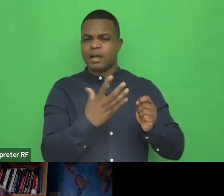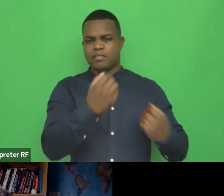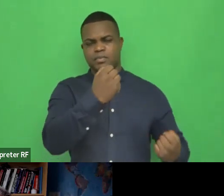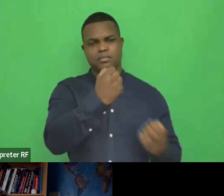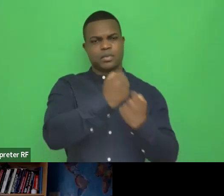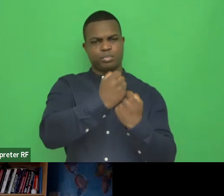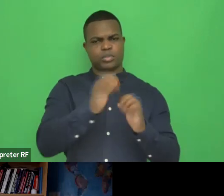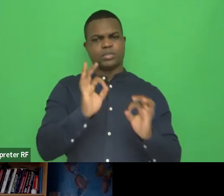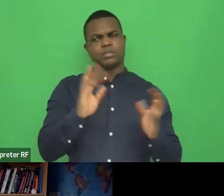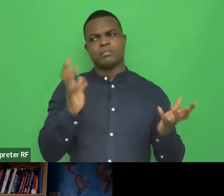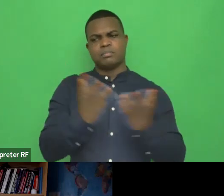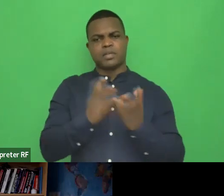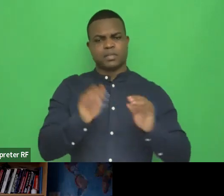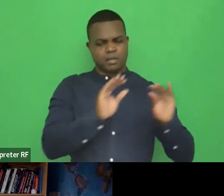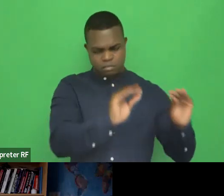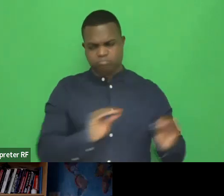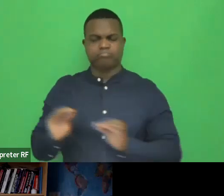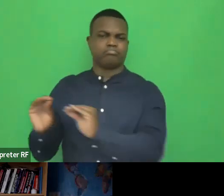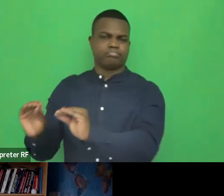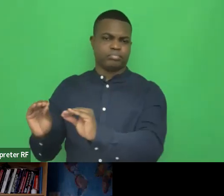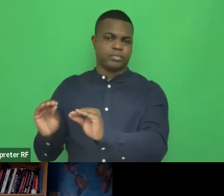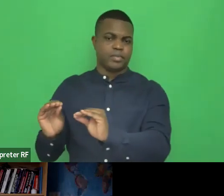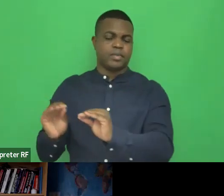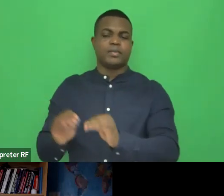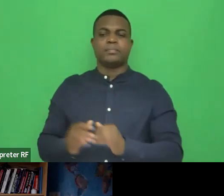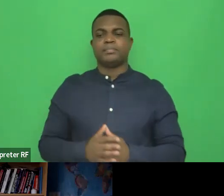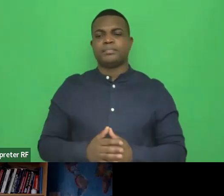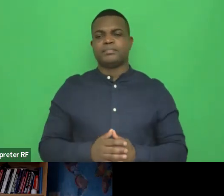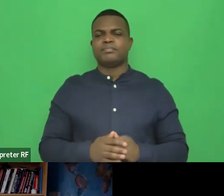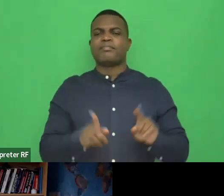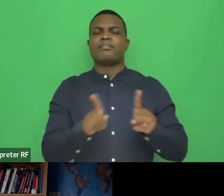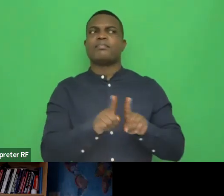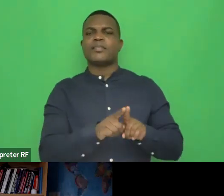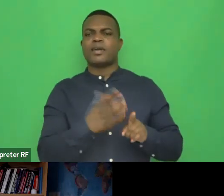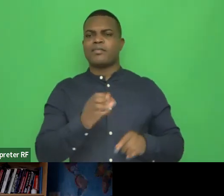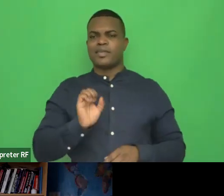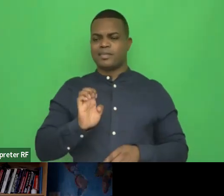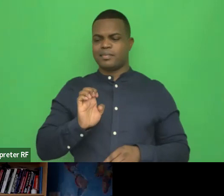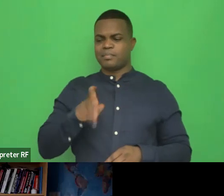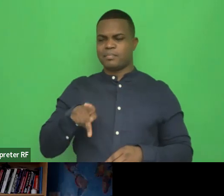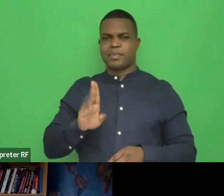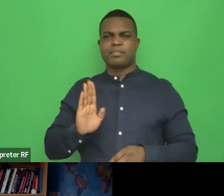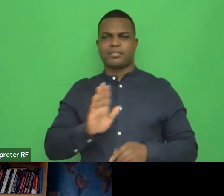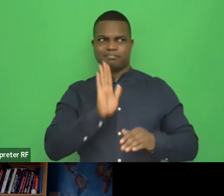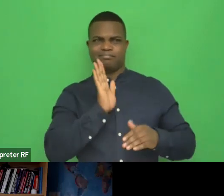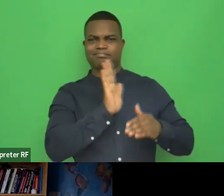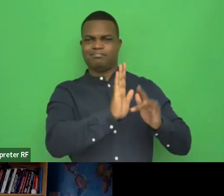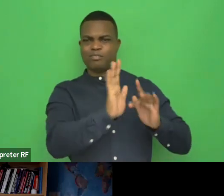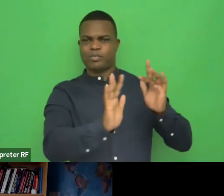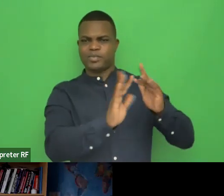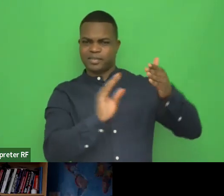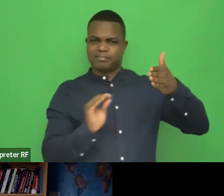EPUB also works within LibreOffice. It has its own toolbar. You'll actually get better results if you use